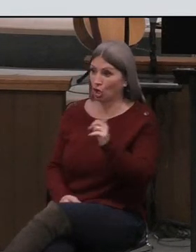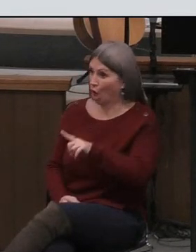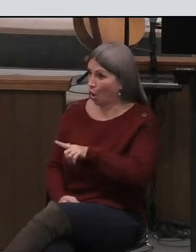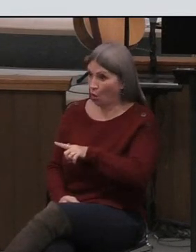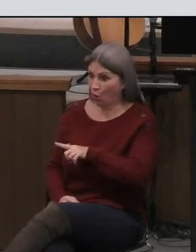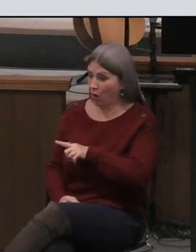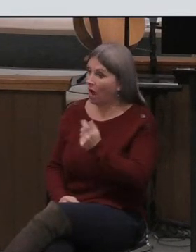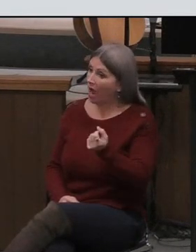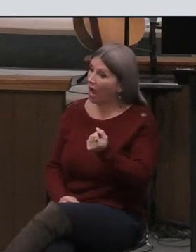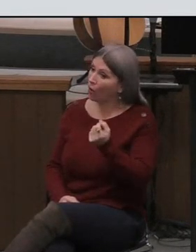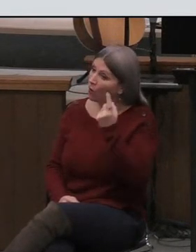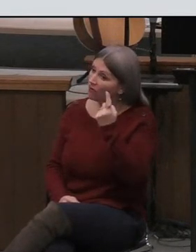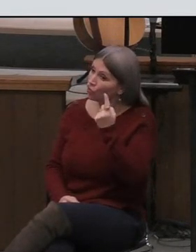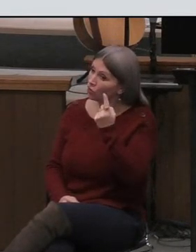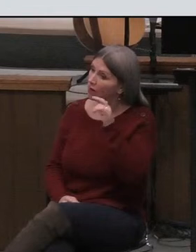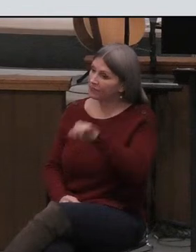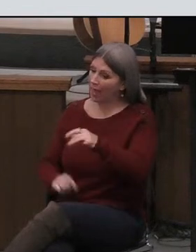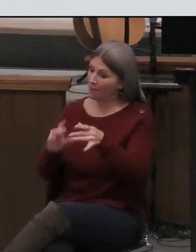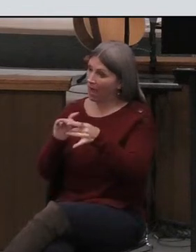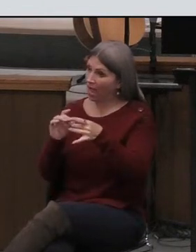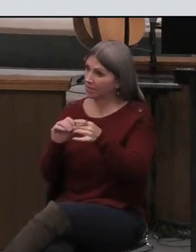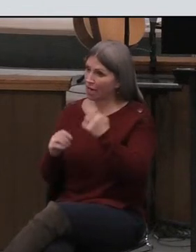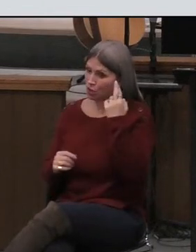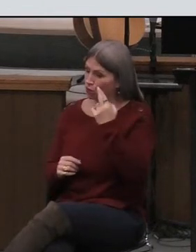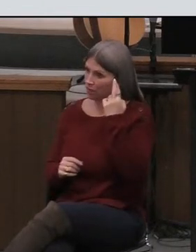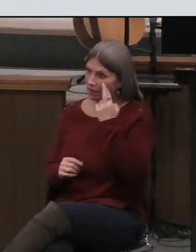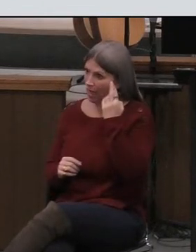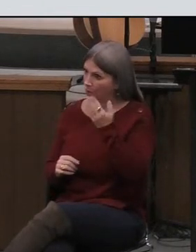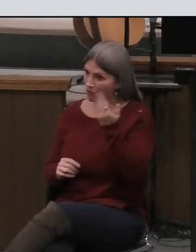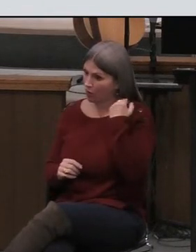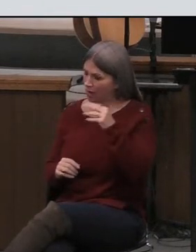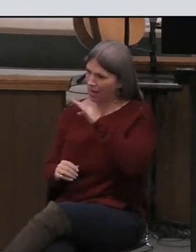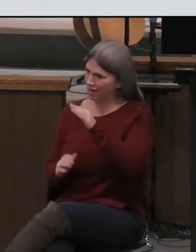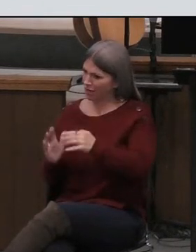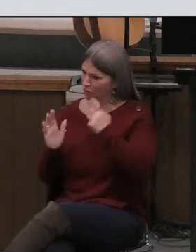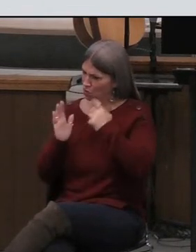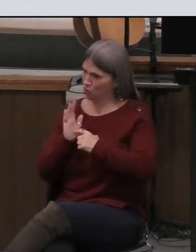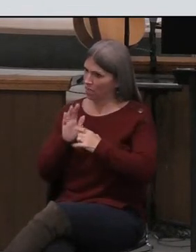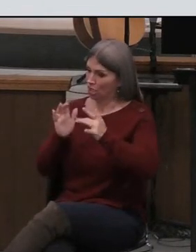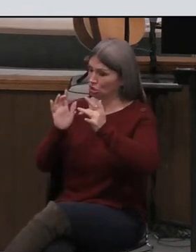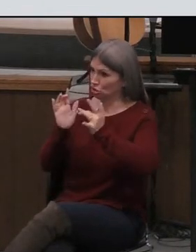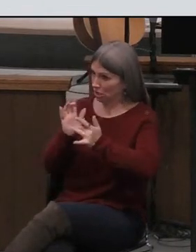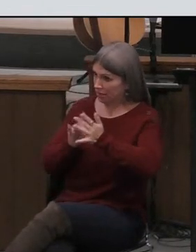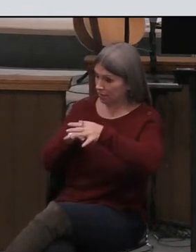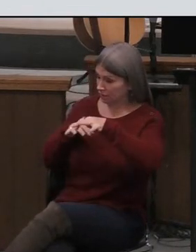that passage, there was something that I'd never seen before. Jesus says,